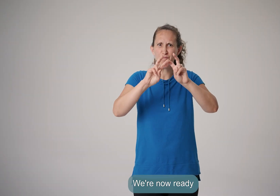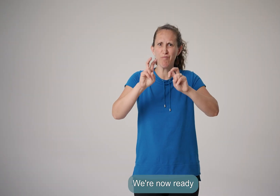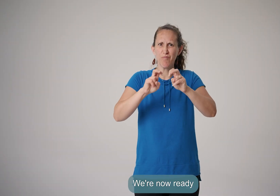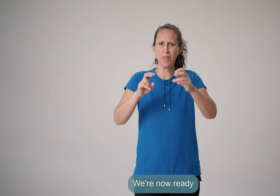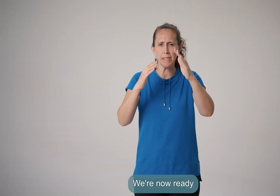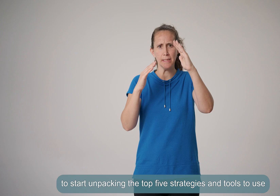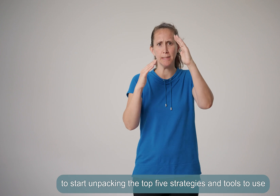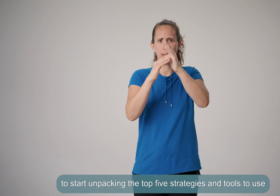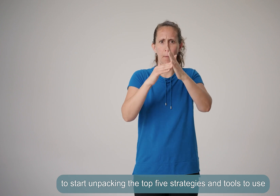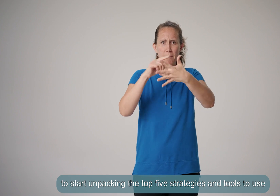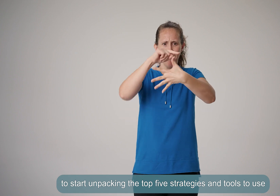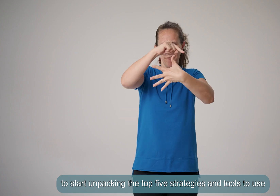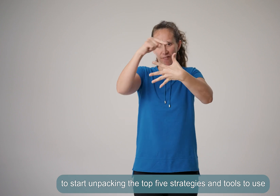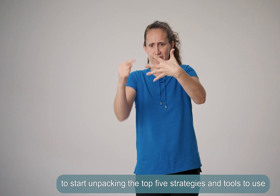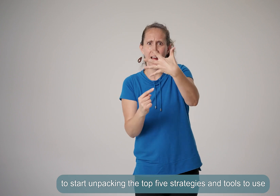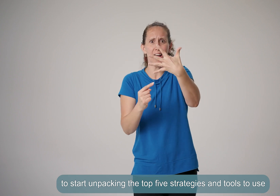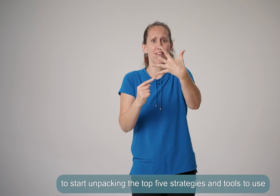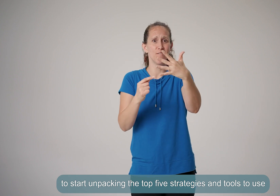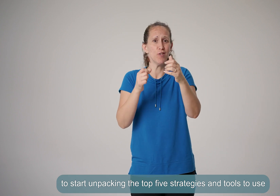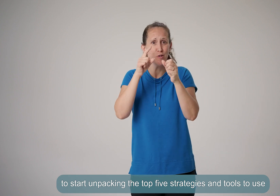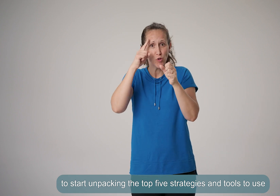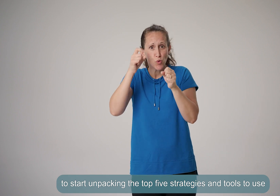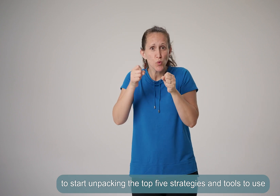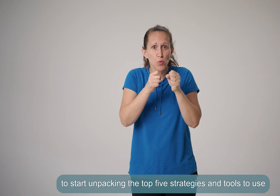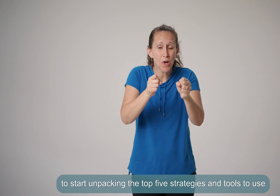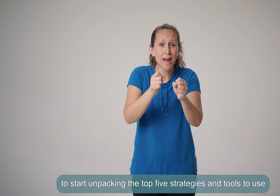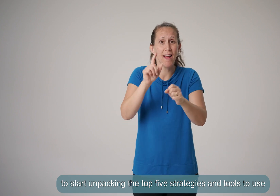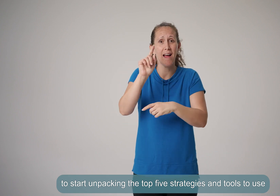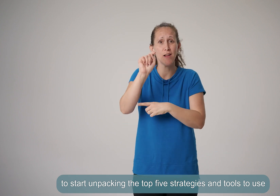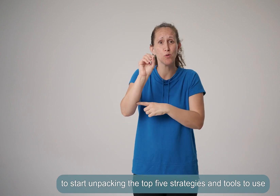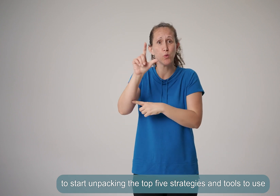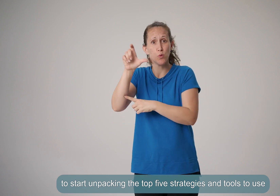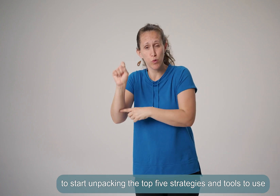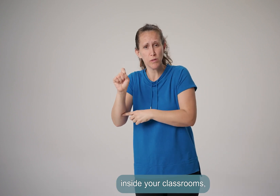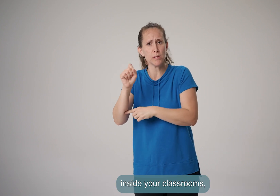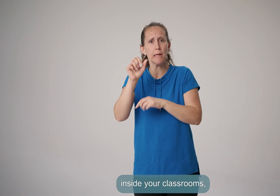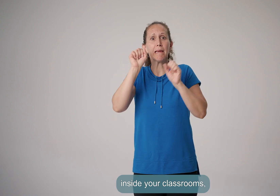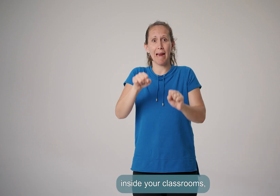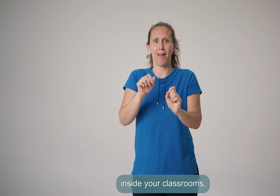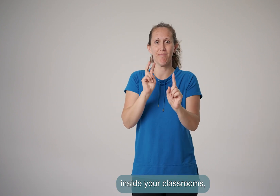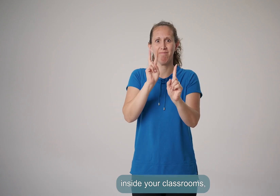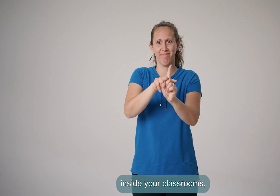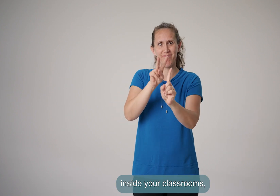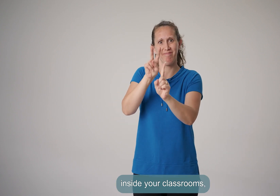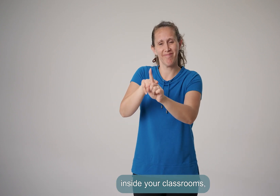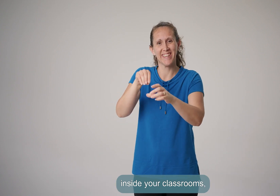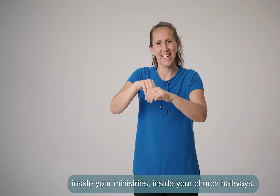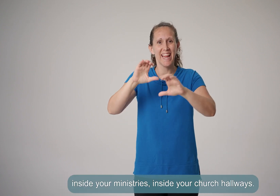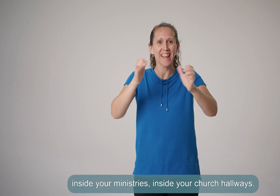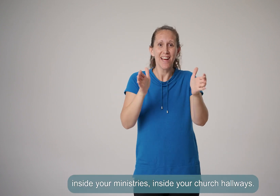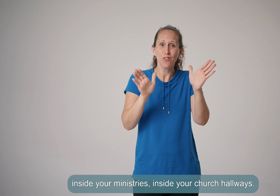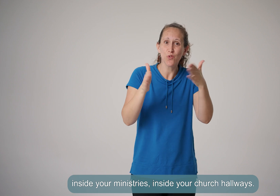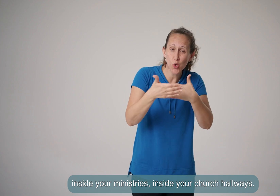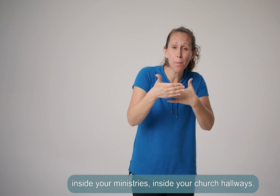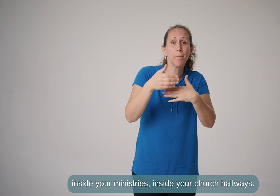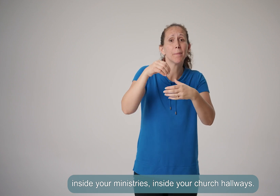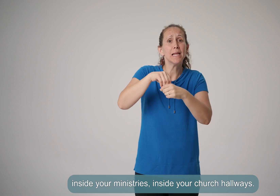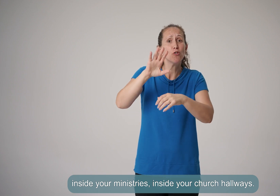We're now ready to start unpacking the top 5 strategies and tools to use inside your classrooms, inside your ministries, inside